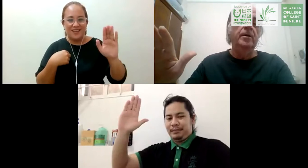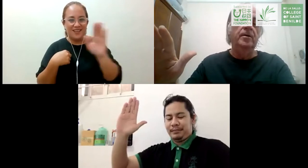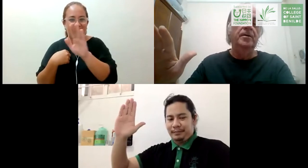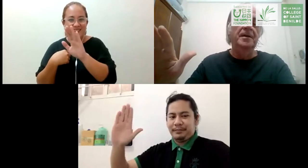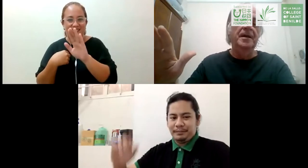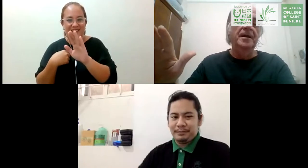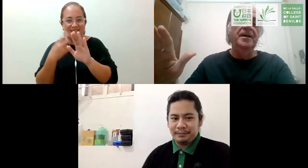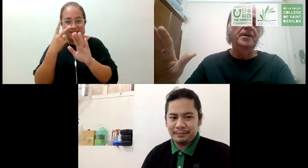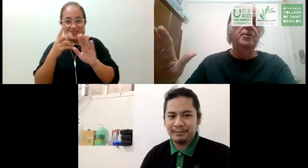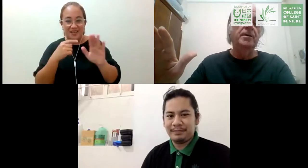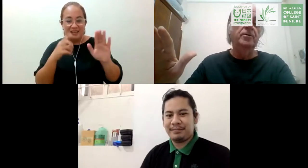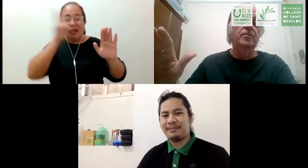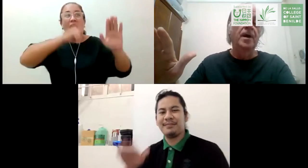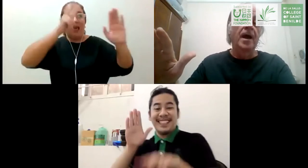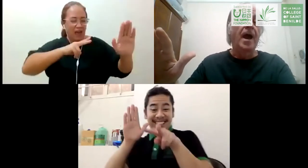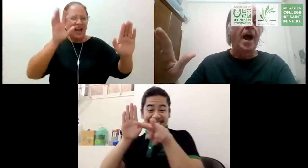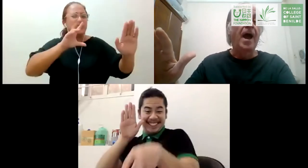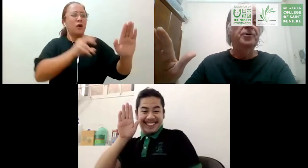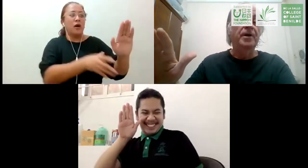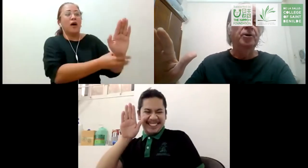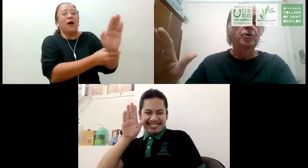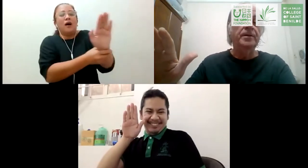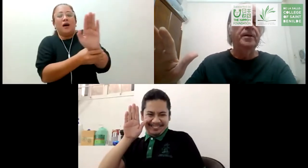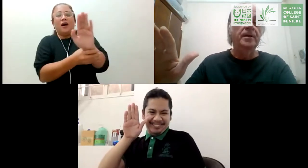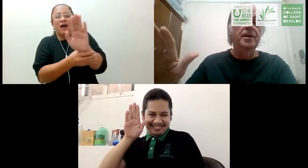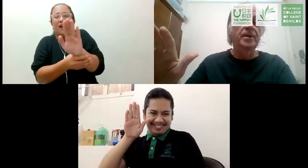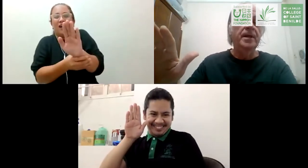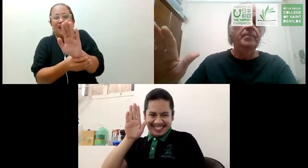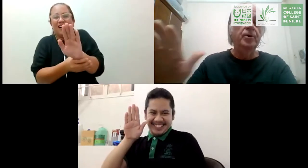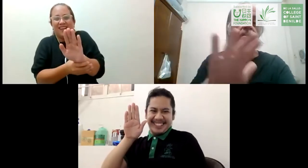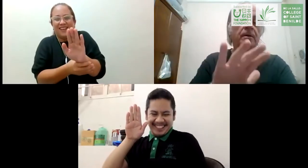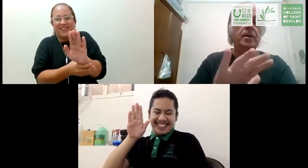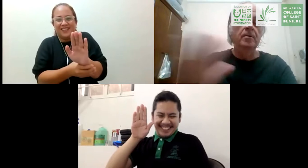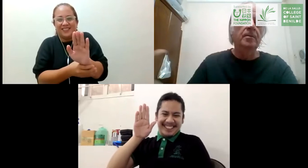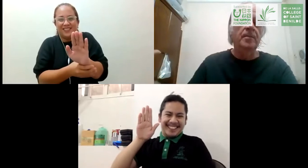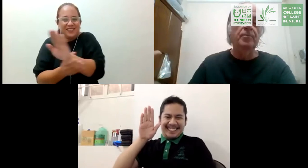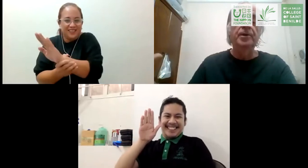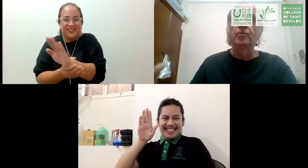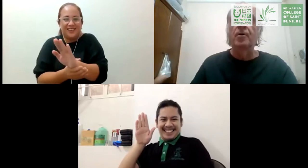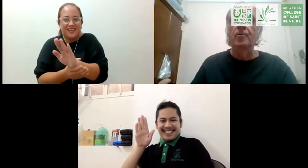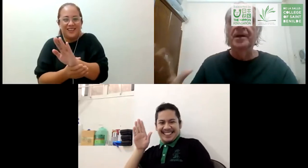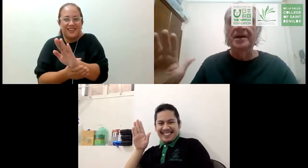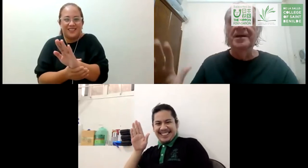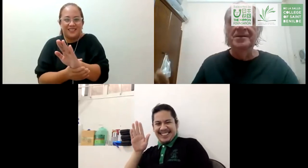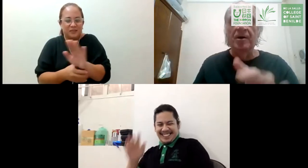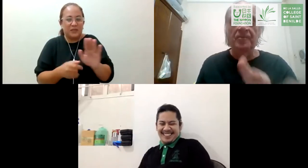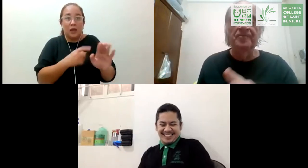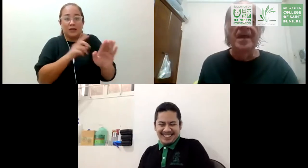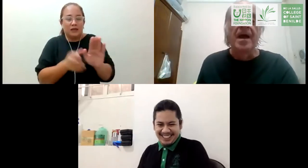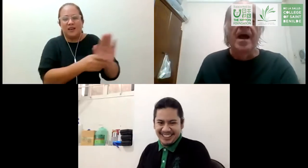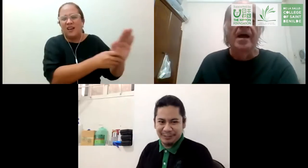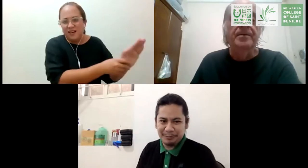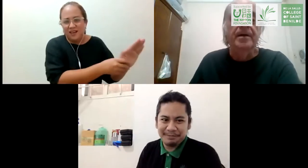hand here and then I tried to correct it, but then I put it the wrong way.